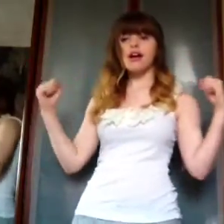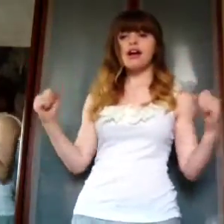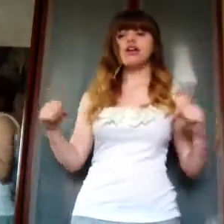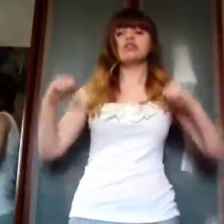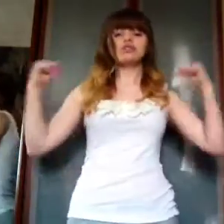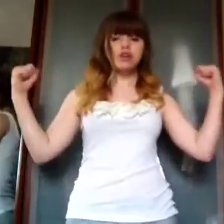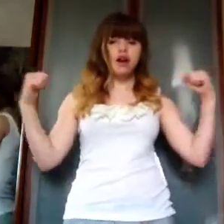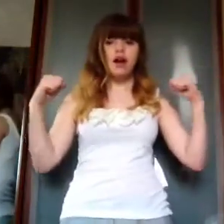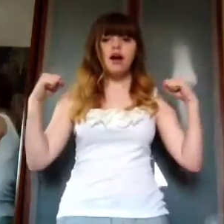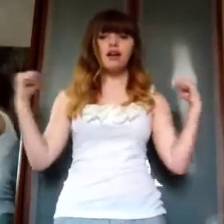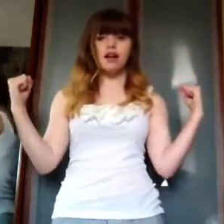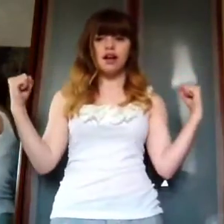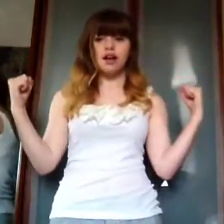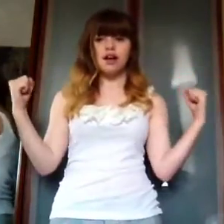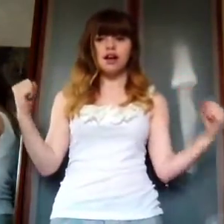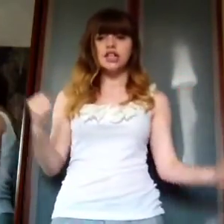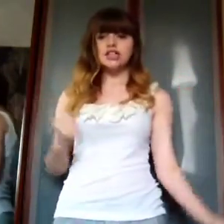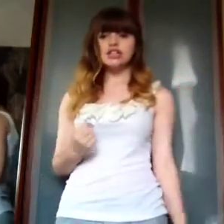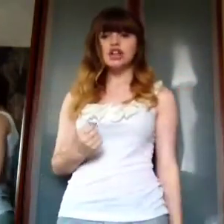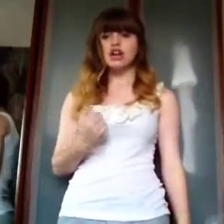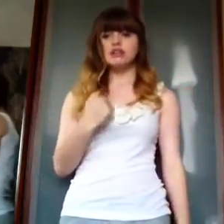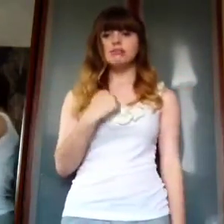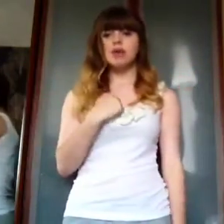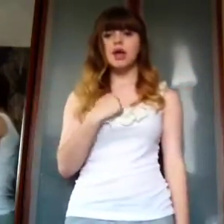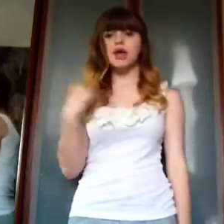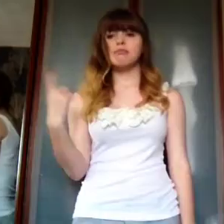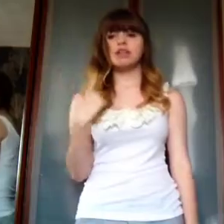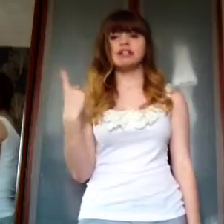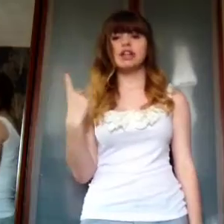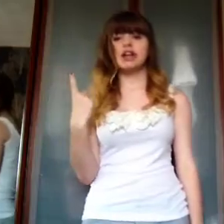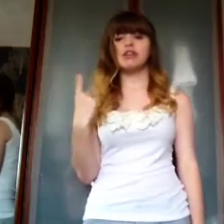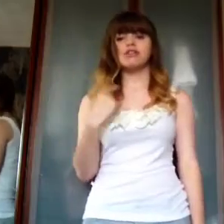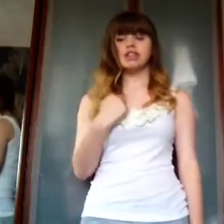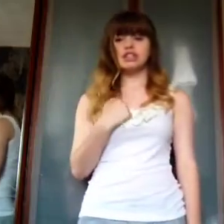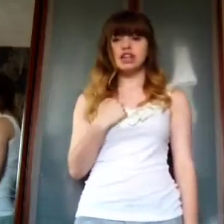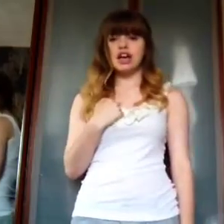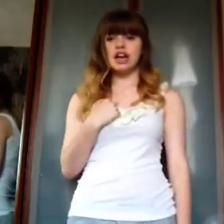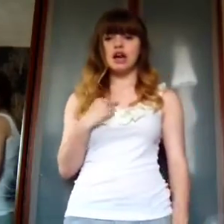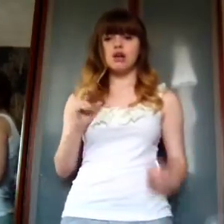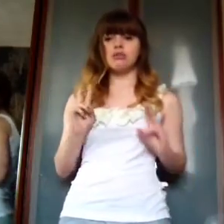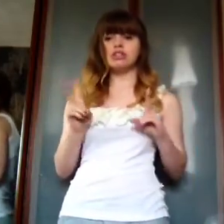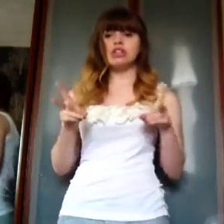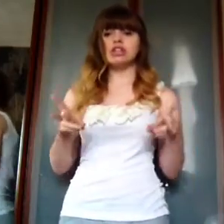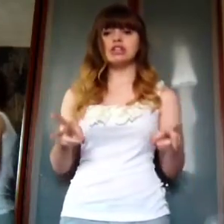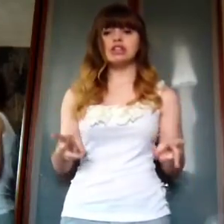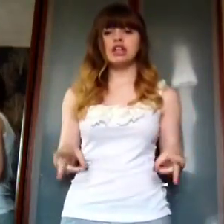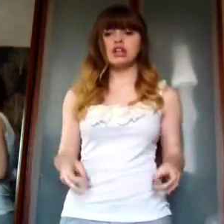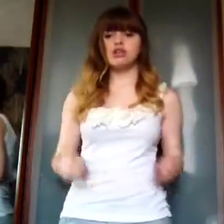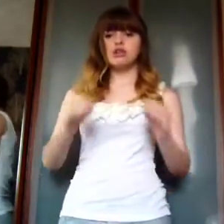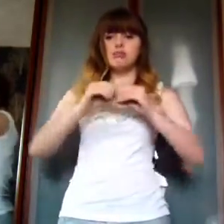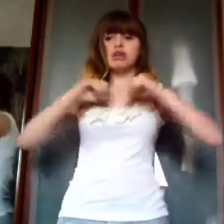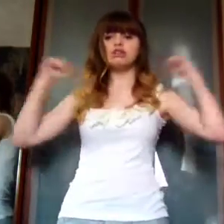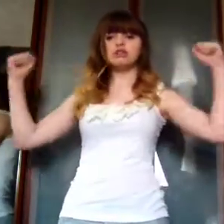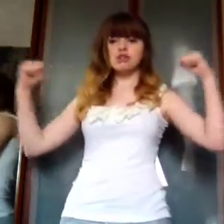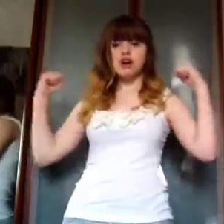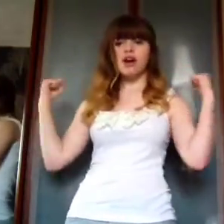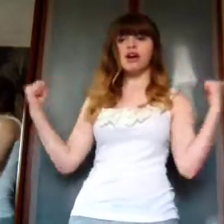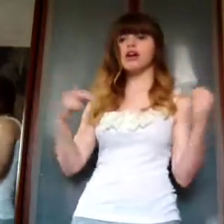stronger Trust me, myself and I What doesn't kill you makes you stronger,